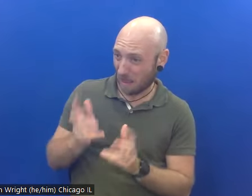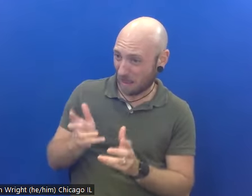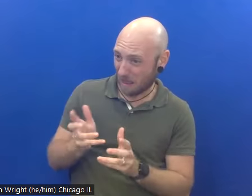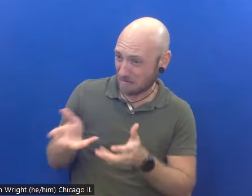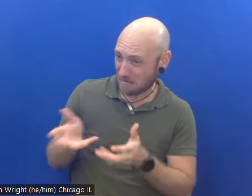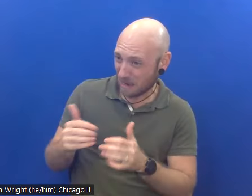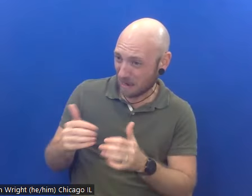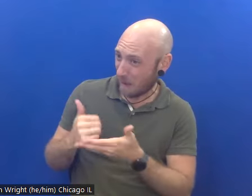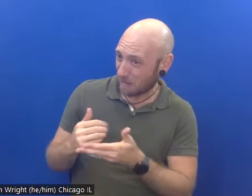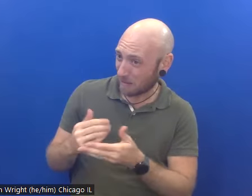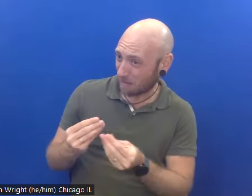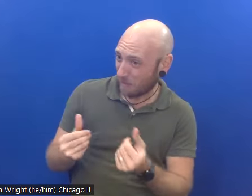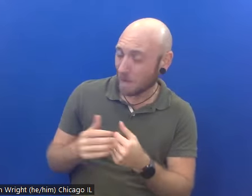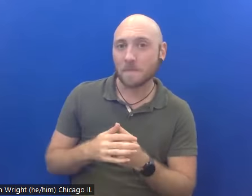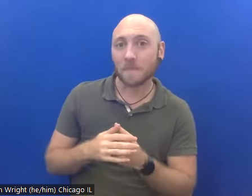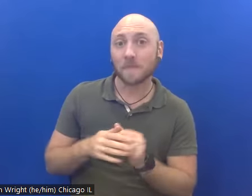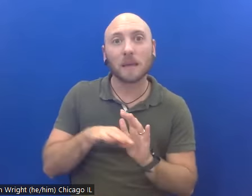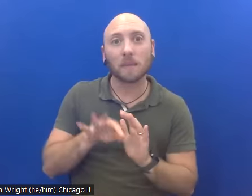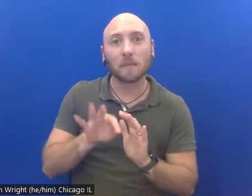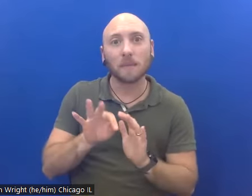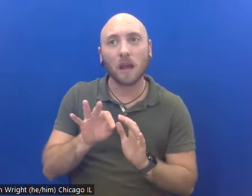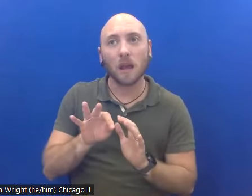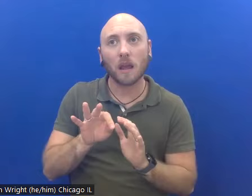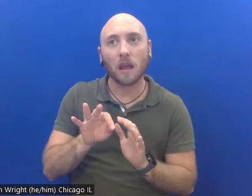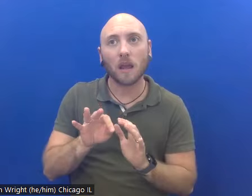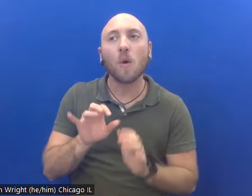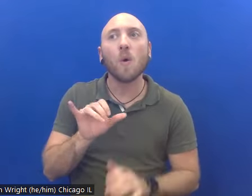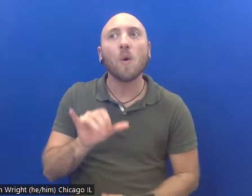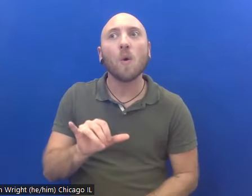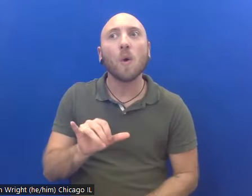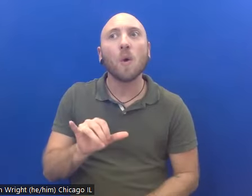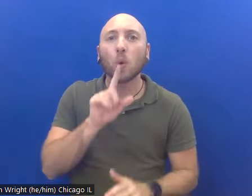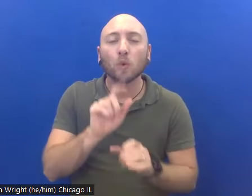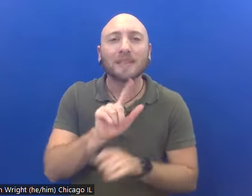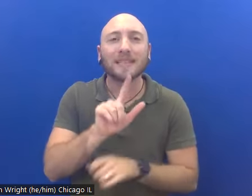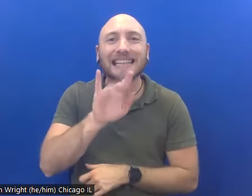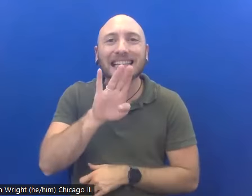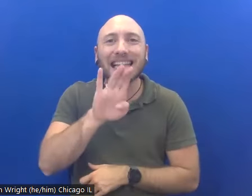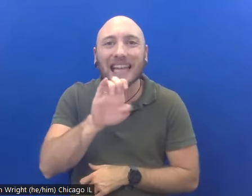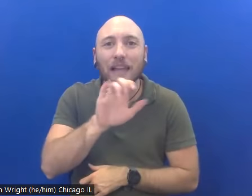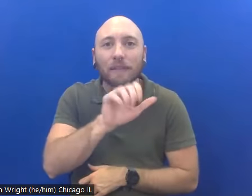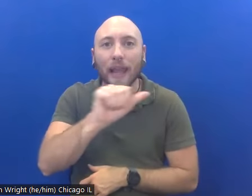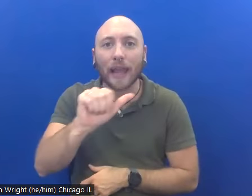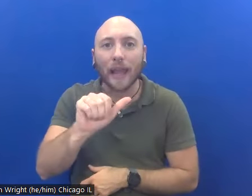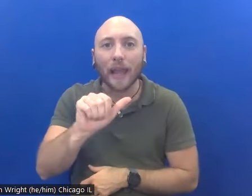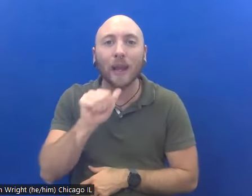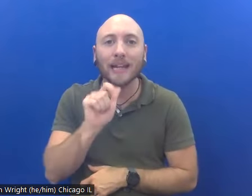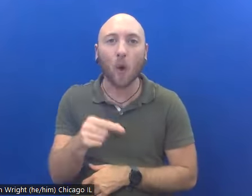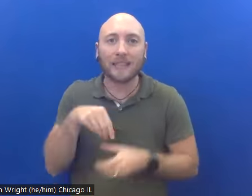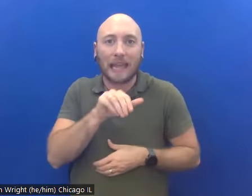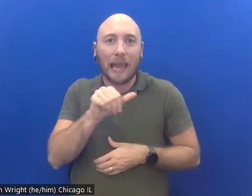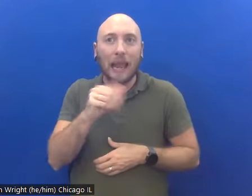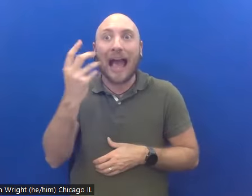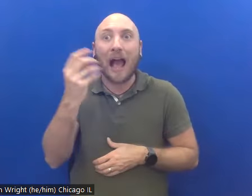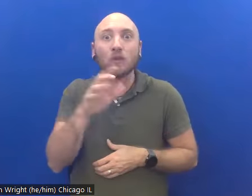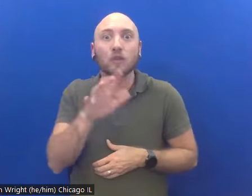ninth step is really where I feel like I started like living the AA program just outside of the rooms, and I remember I go through, steps,